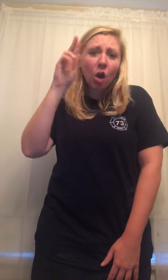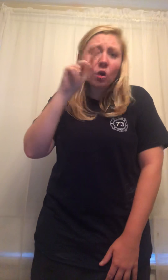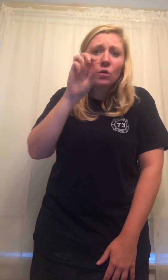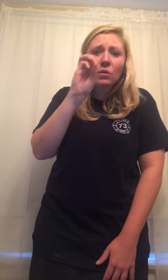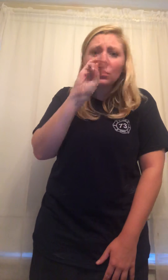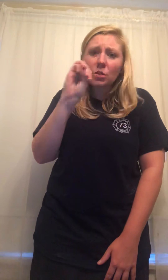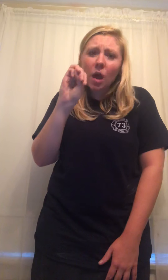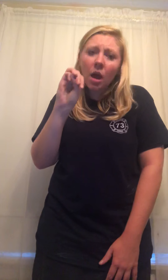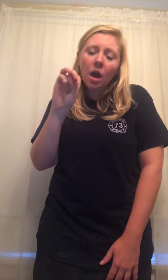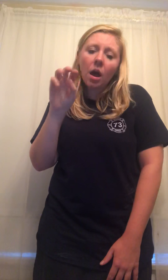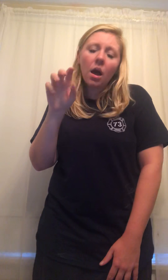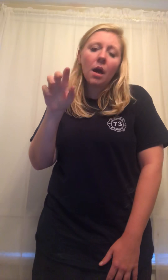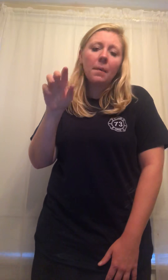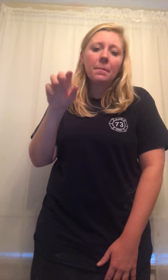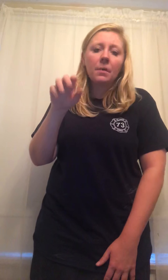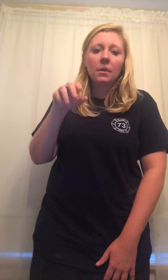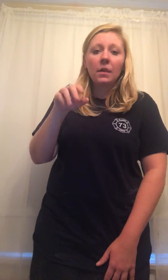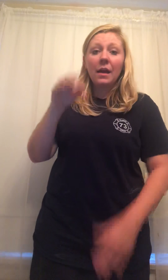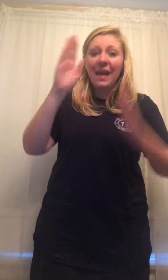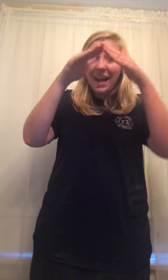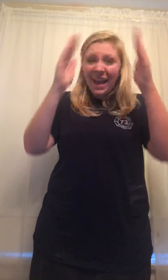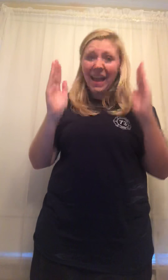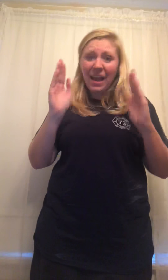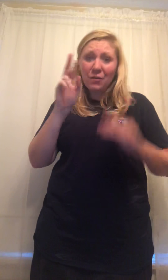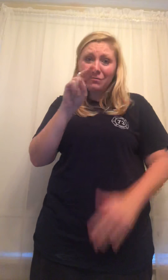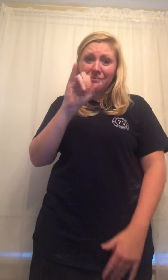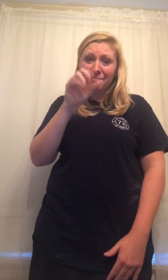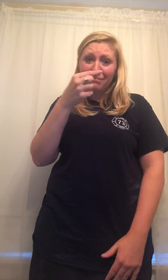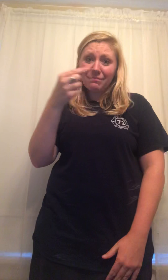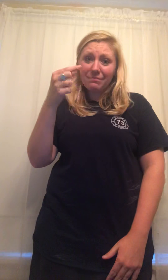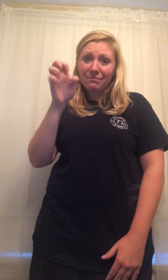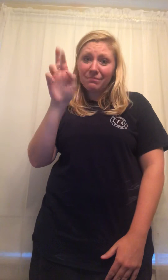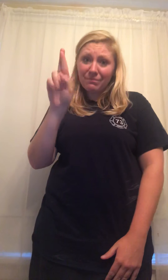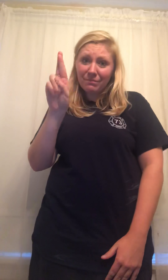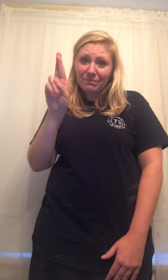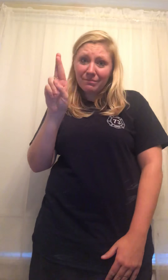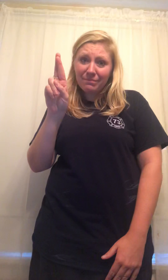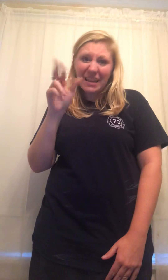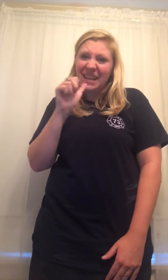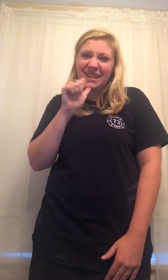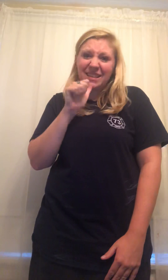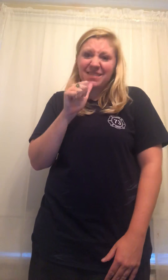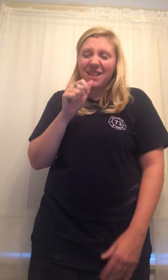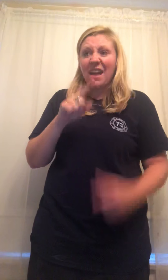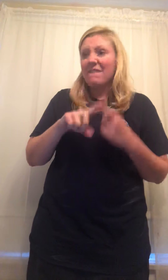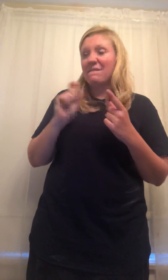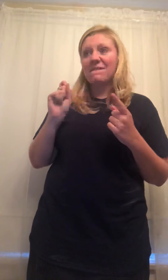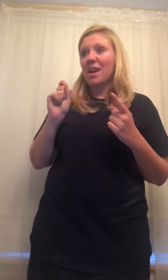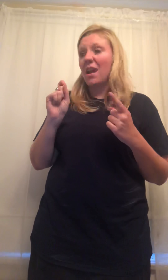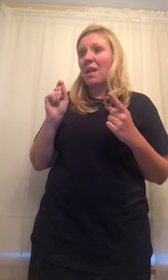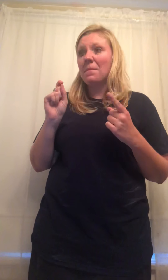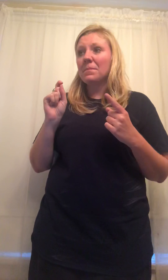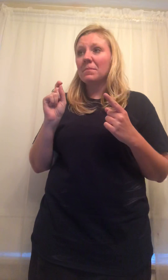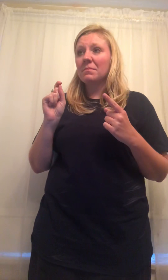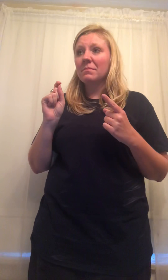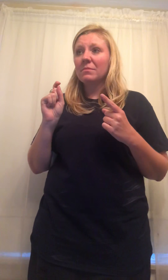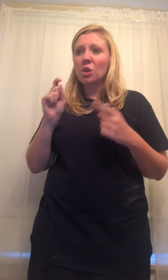Mengele, and this is not from random people on the street. These are people who have prominent